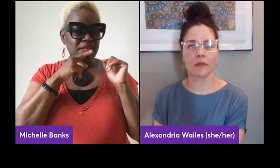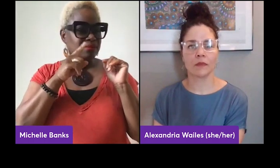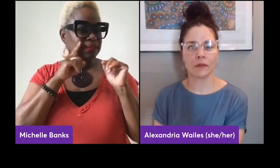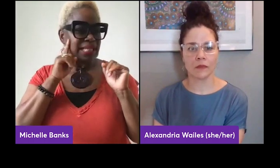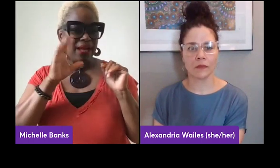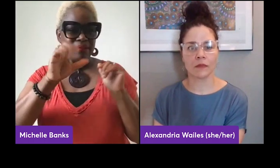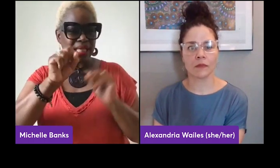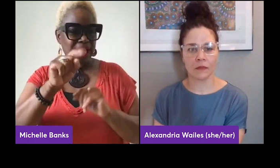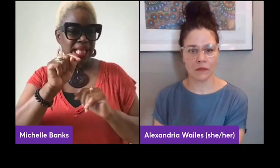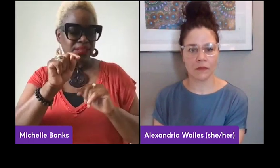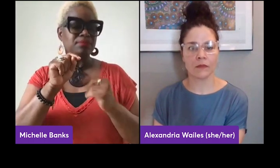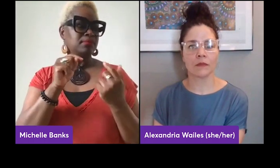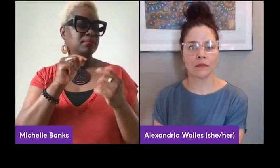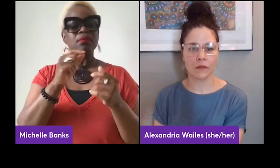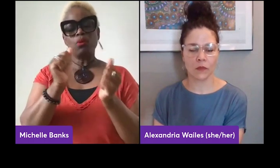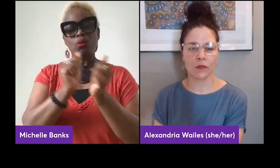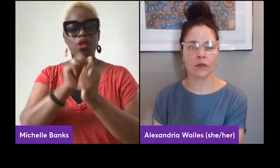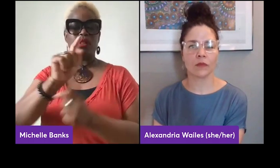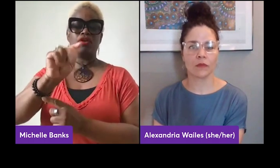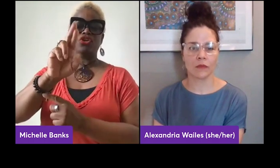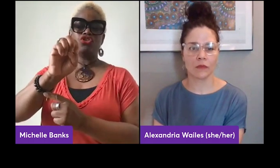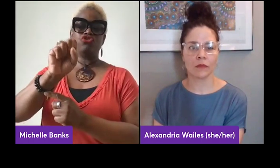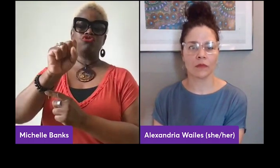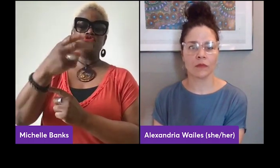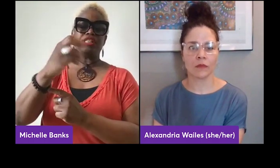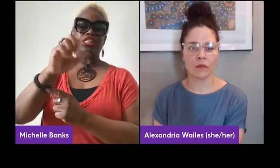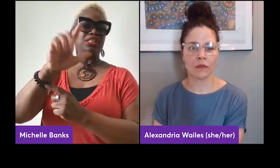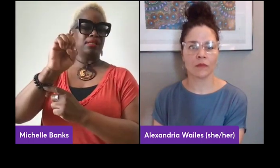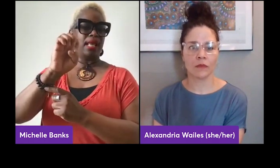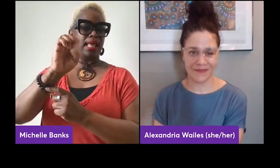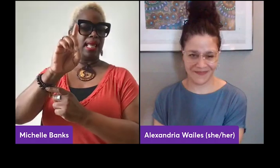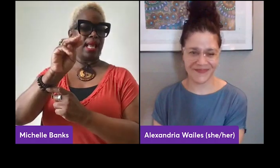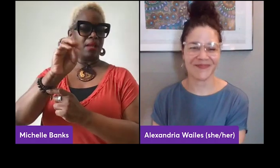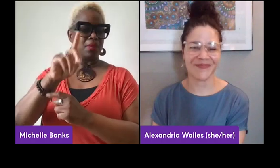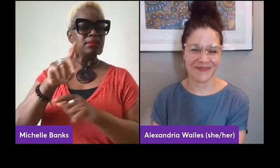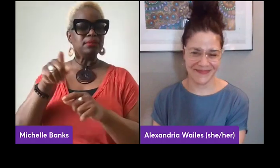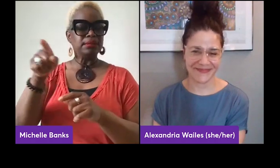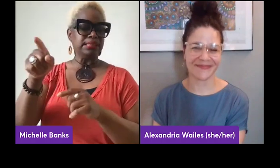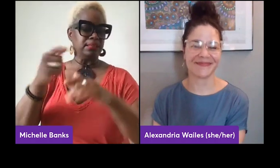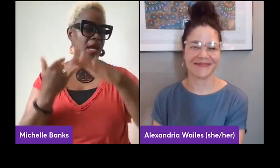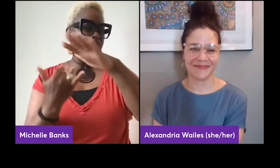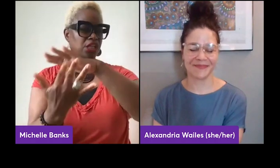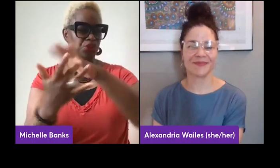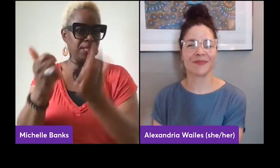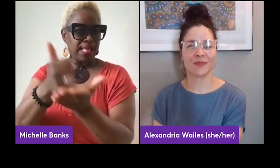A hearing and deaf cast, with Trishelle Edmond understudying Alexandria.